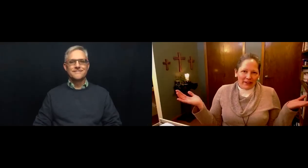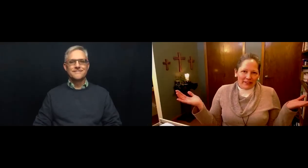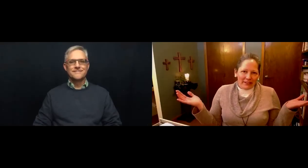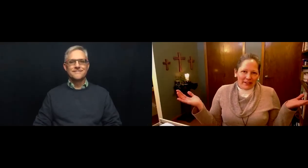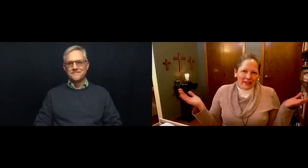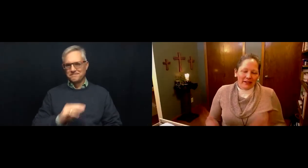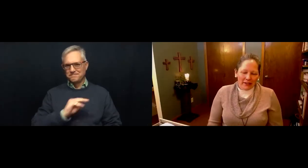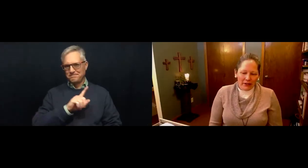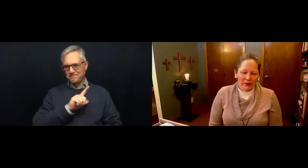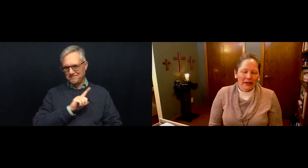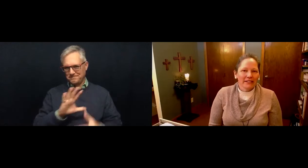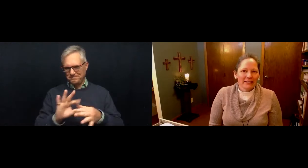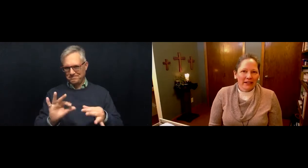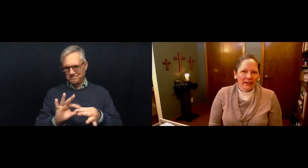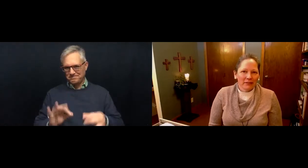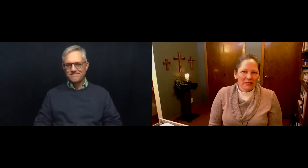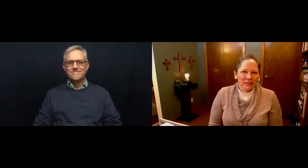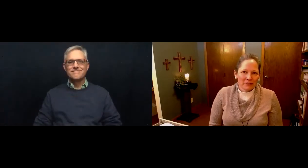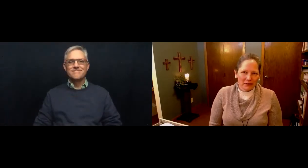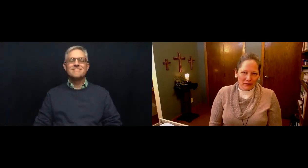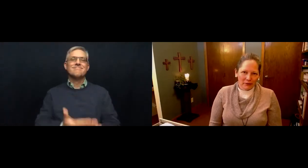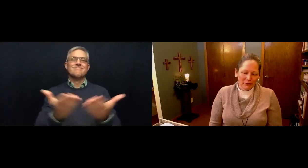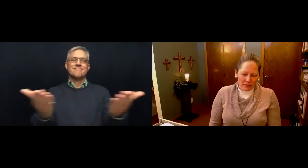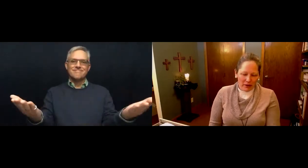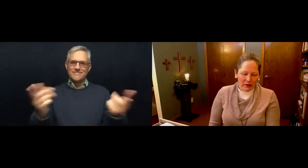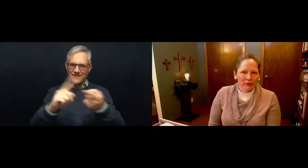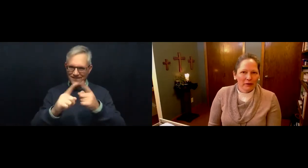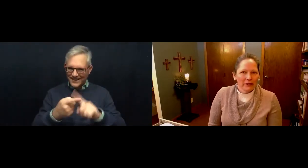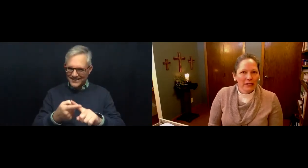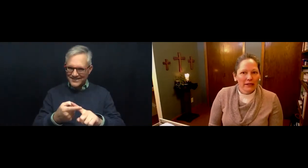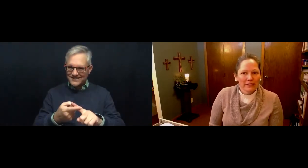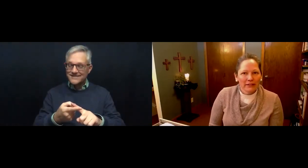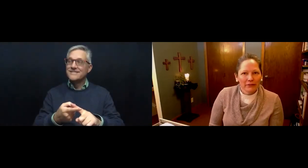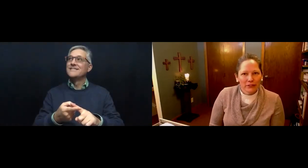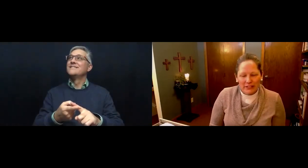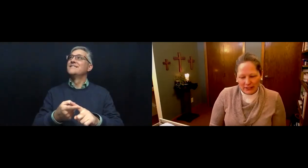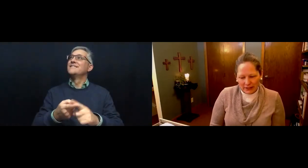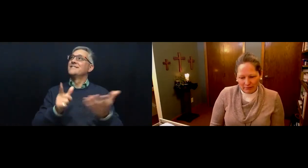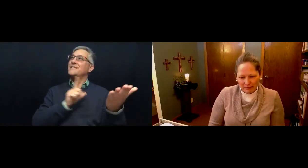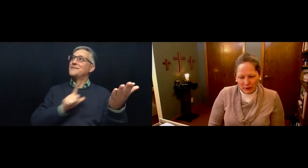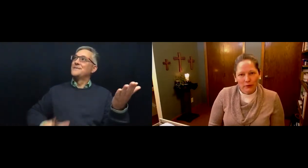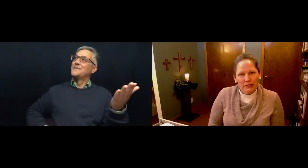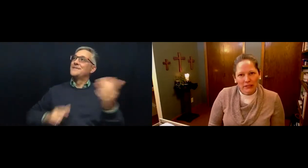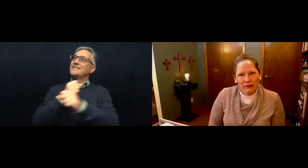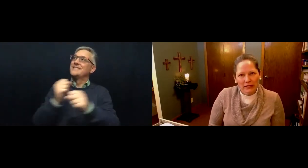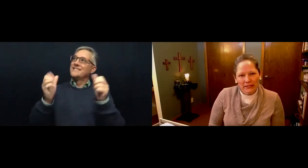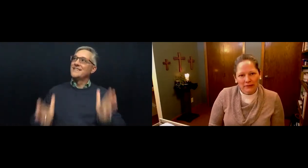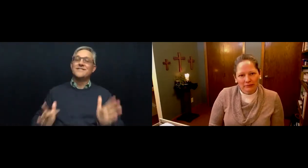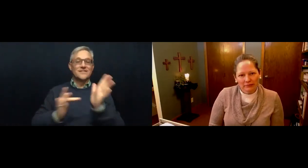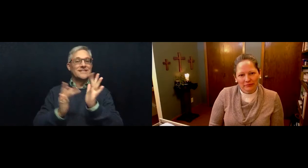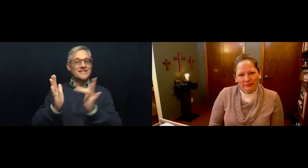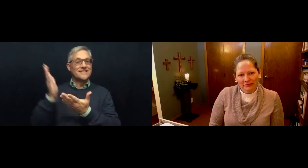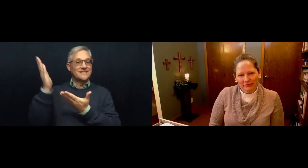My friends, grace and peace to you from our Lord and Savior Jesus, who is the